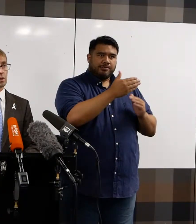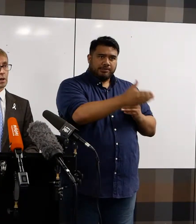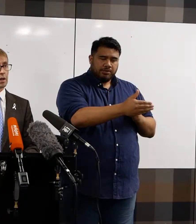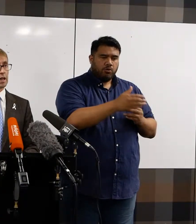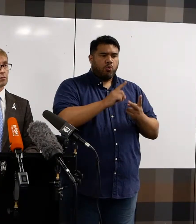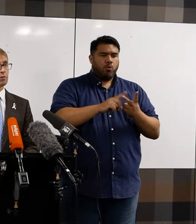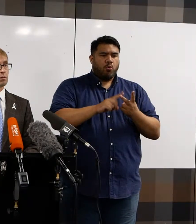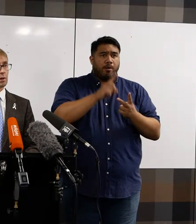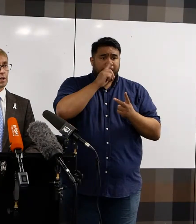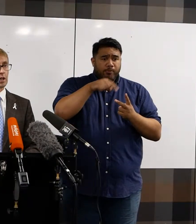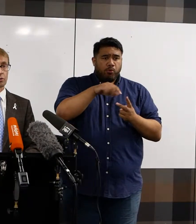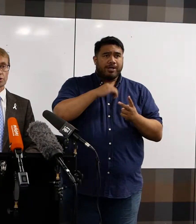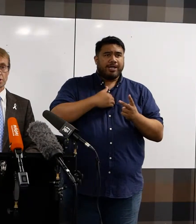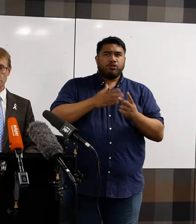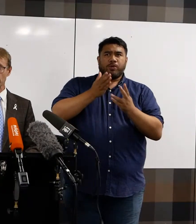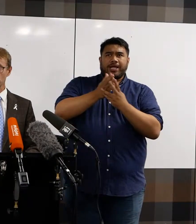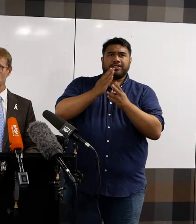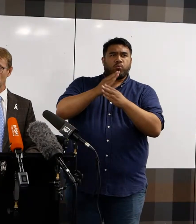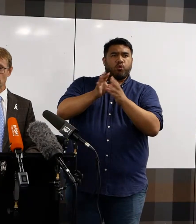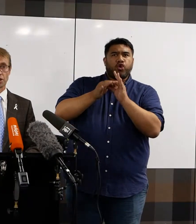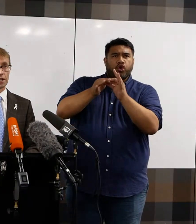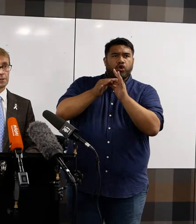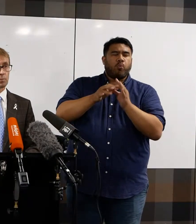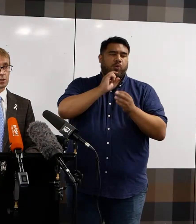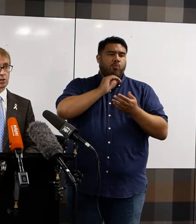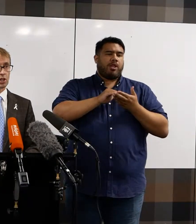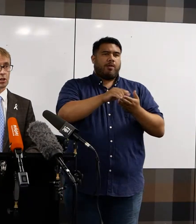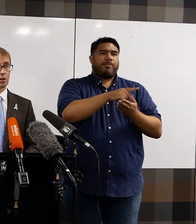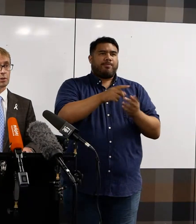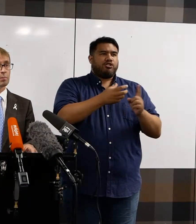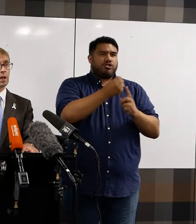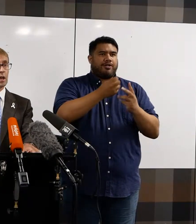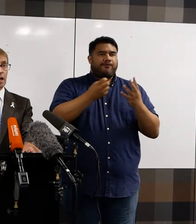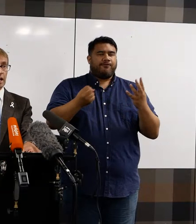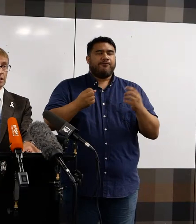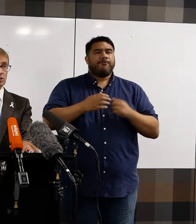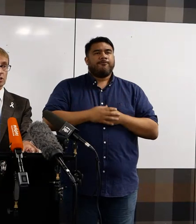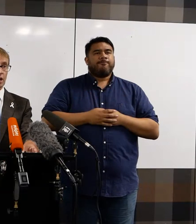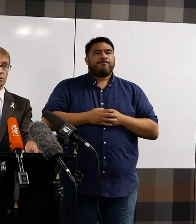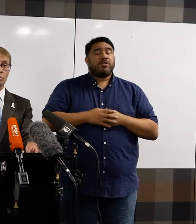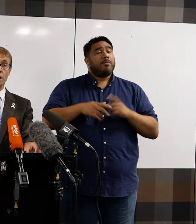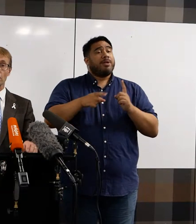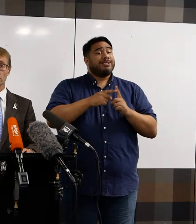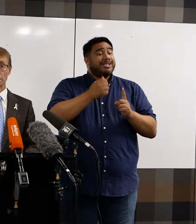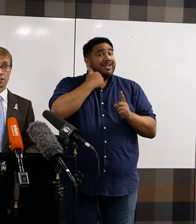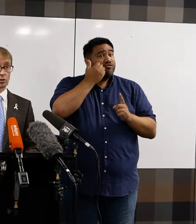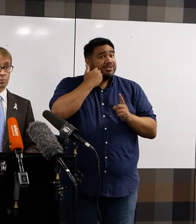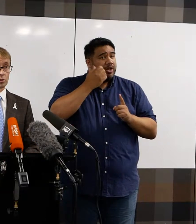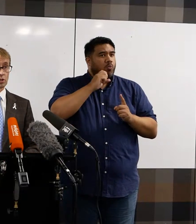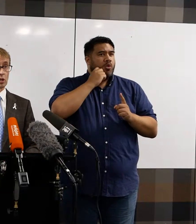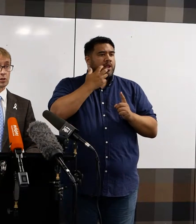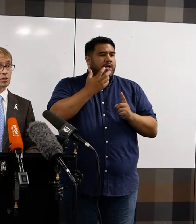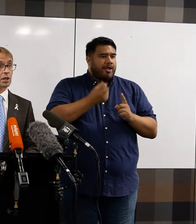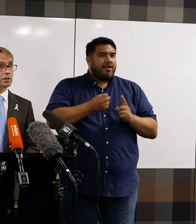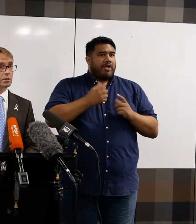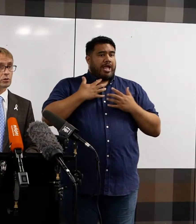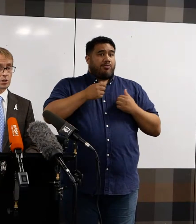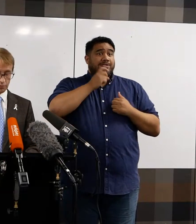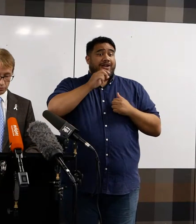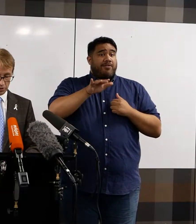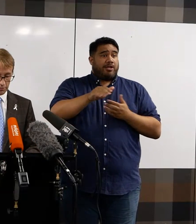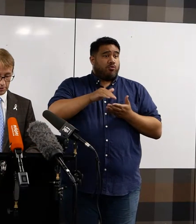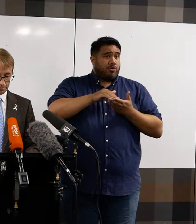will have a health assessment each day to check on them, and there will be a health liaison person on